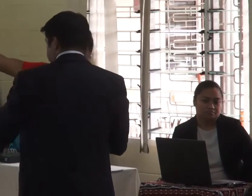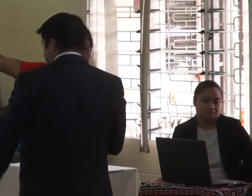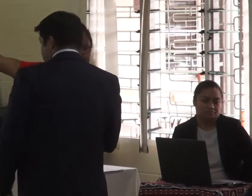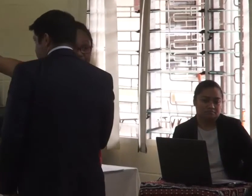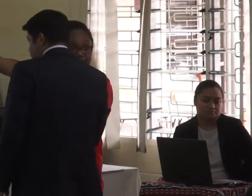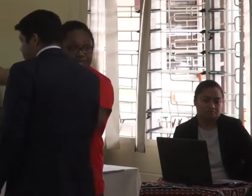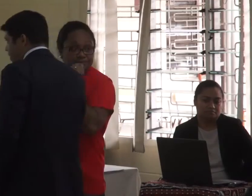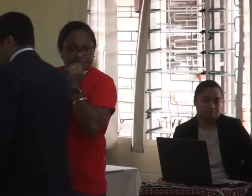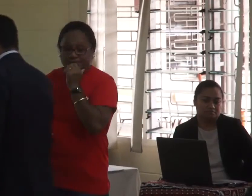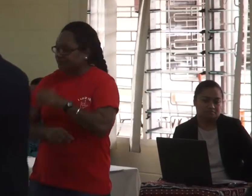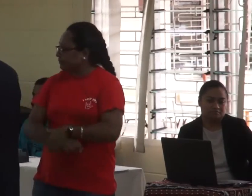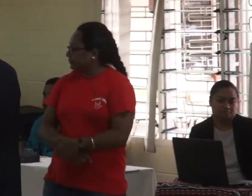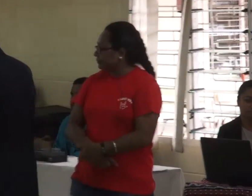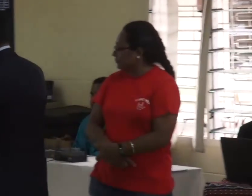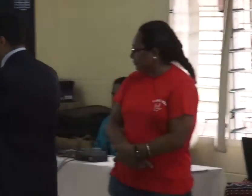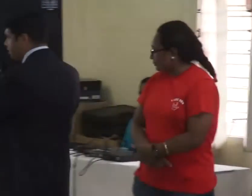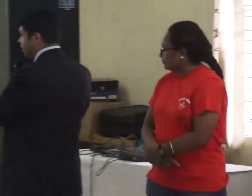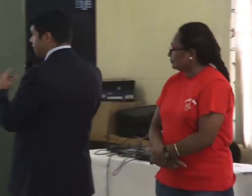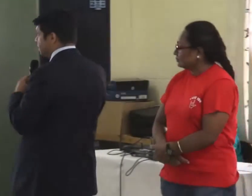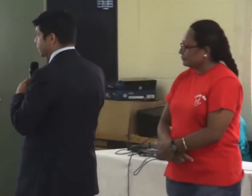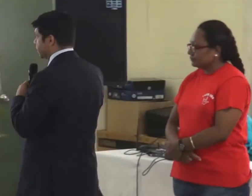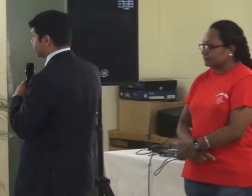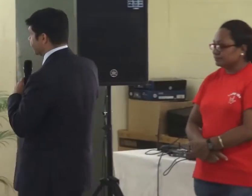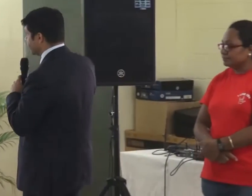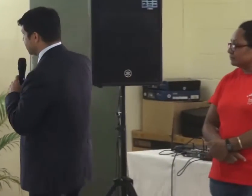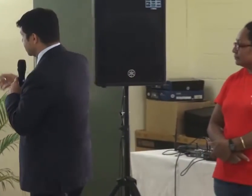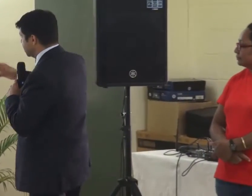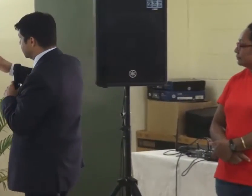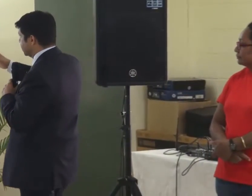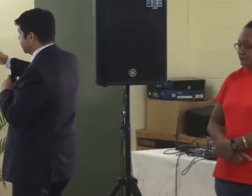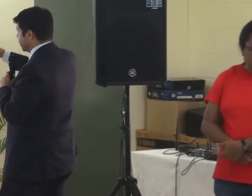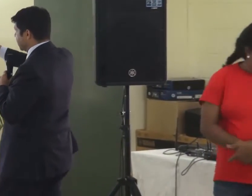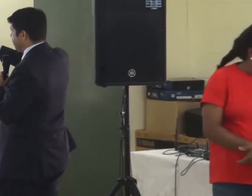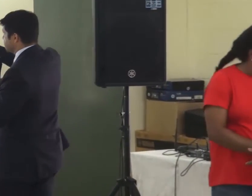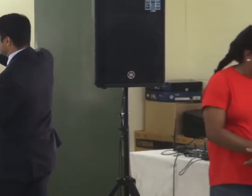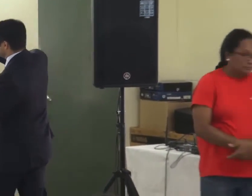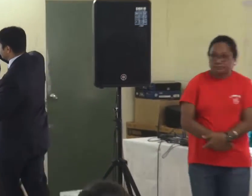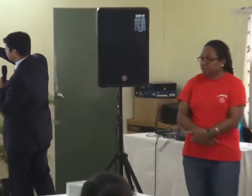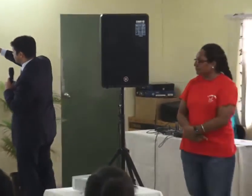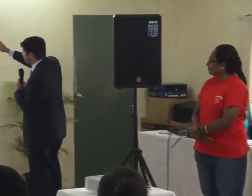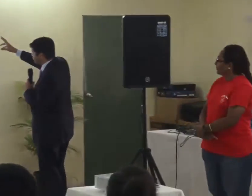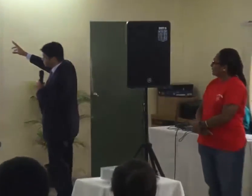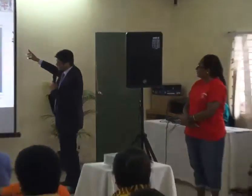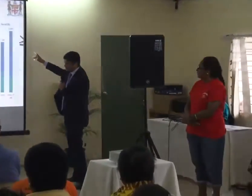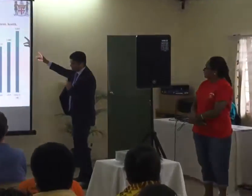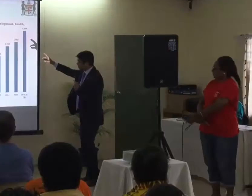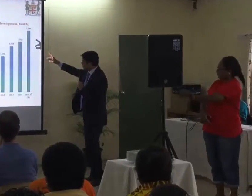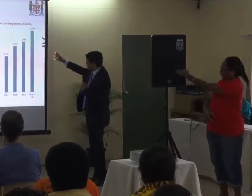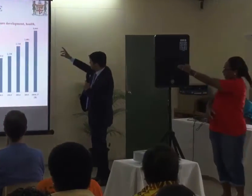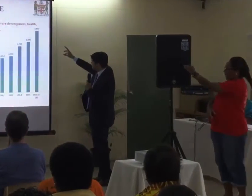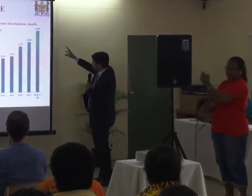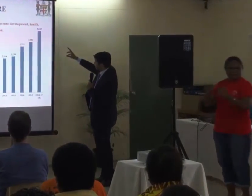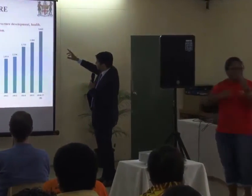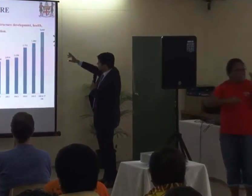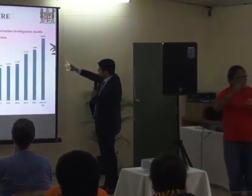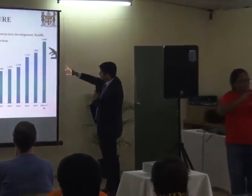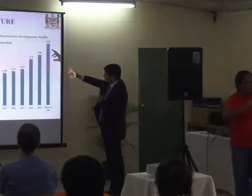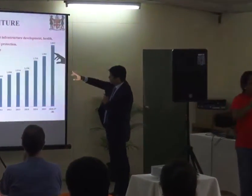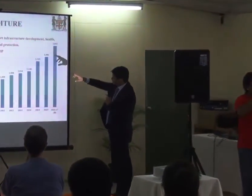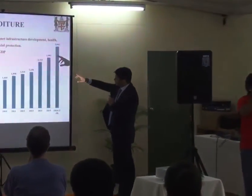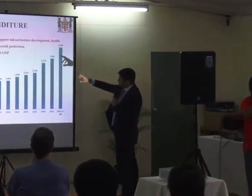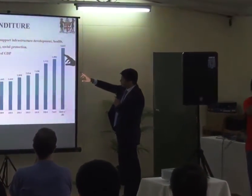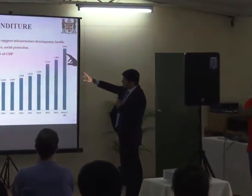For example, in this one here, you can see in the areas of infrastructure development,